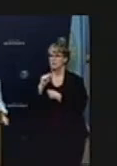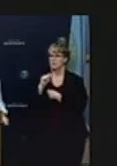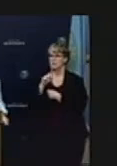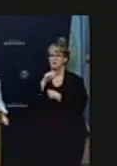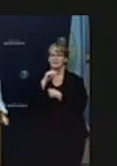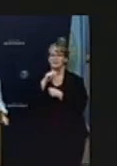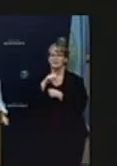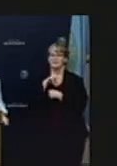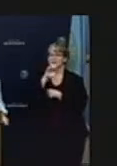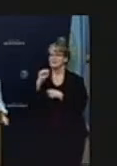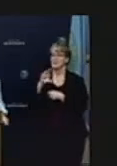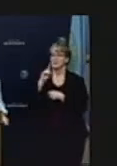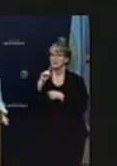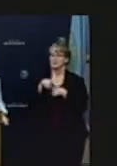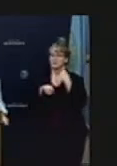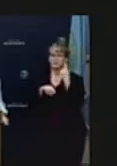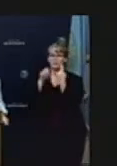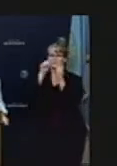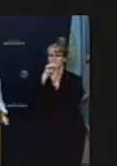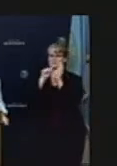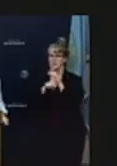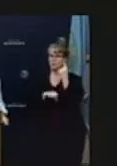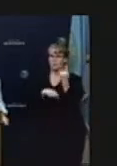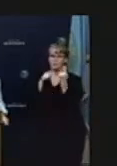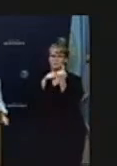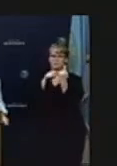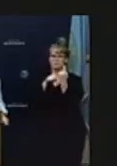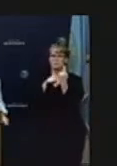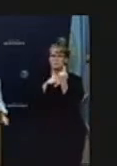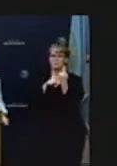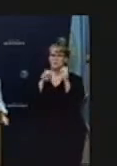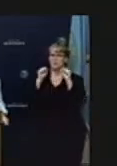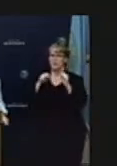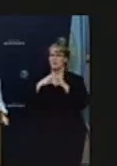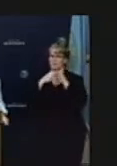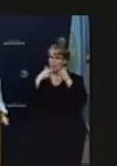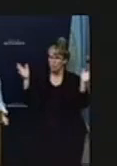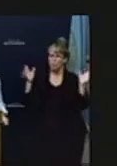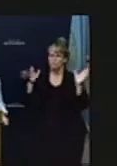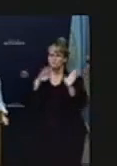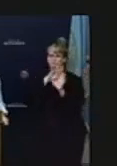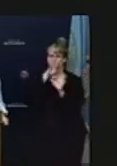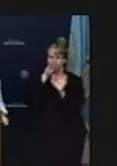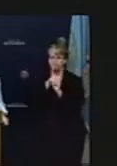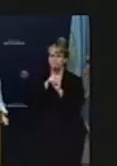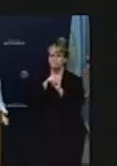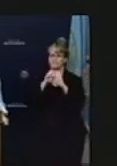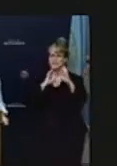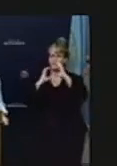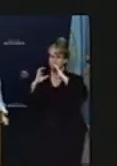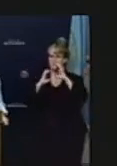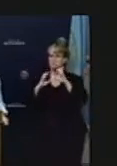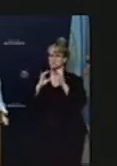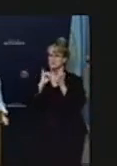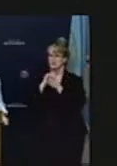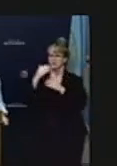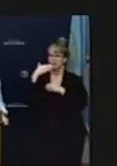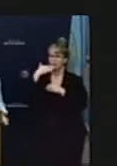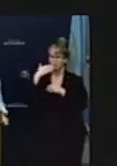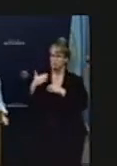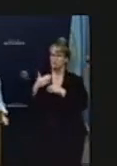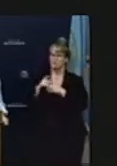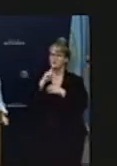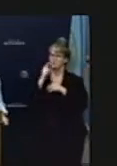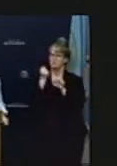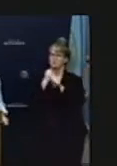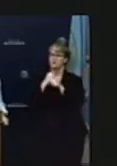where we've been able to come together, have transparent, open, collegial conversations that are practical and really make a